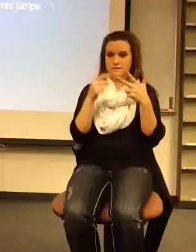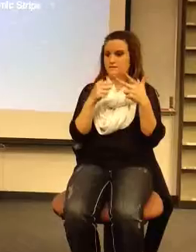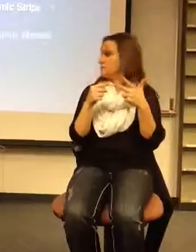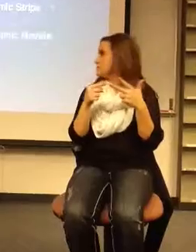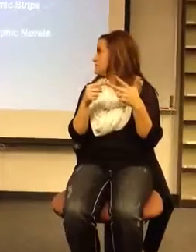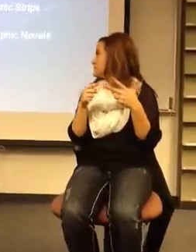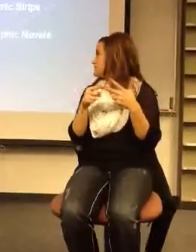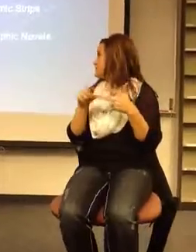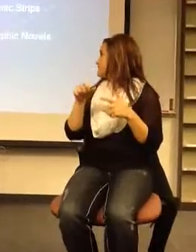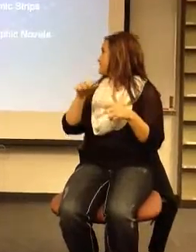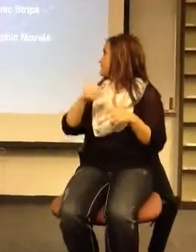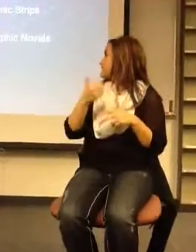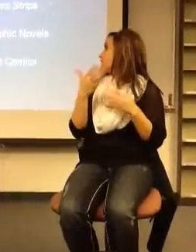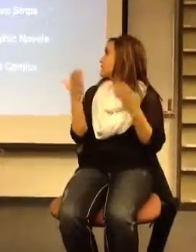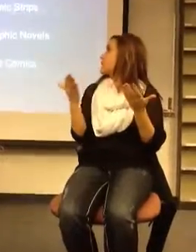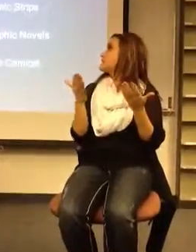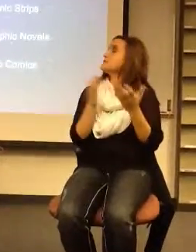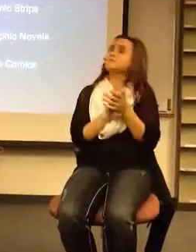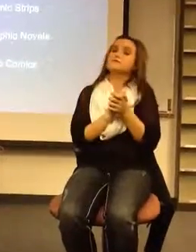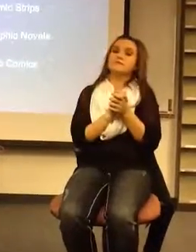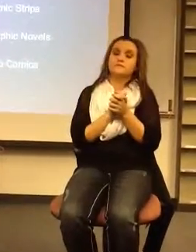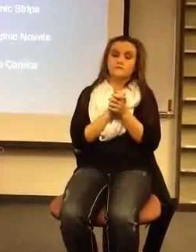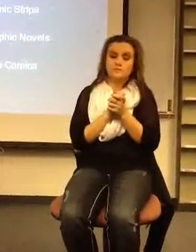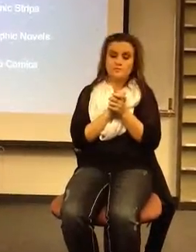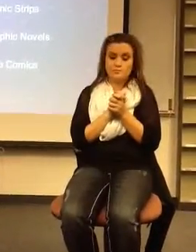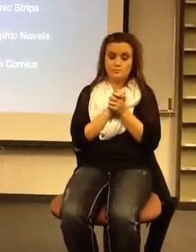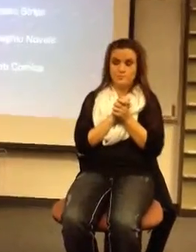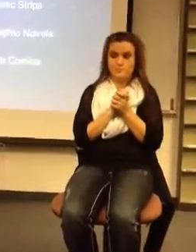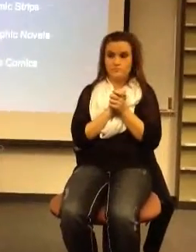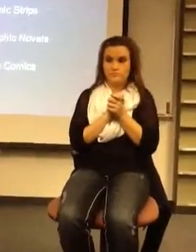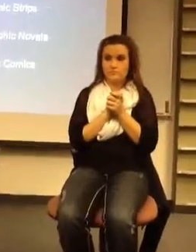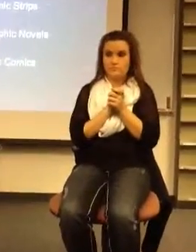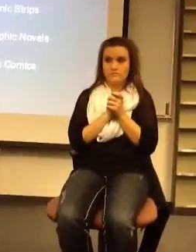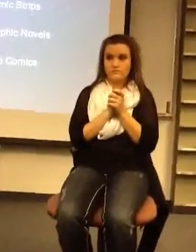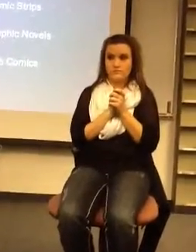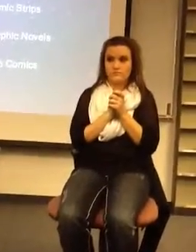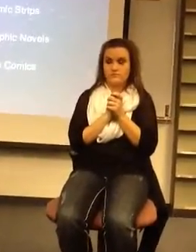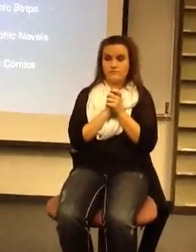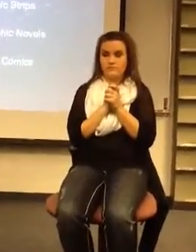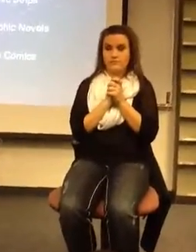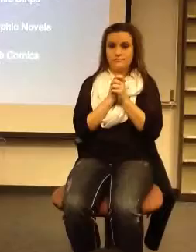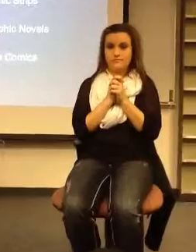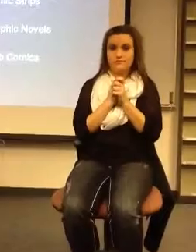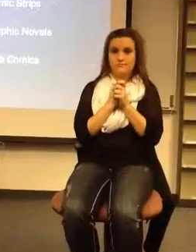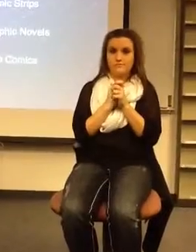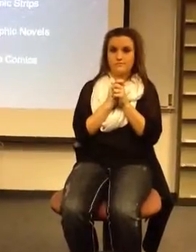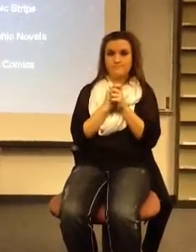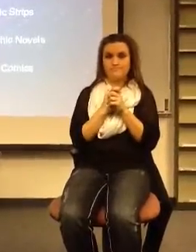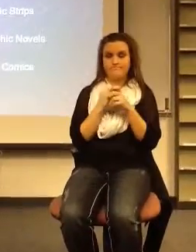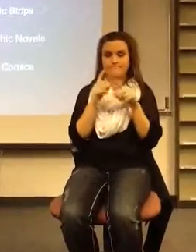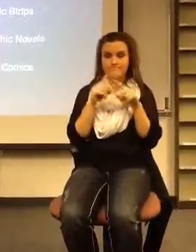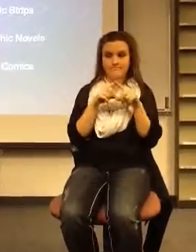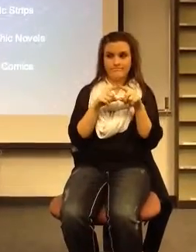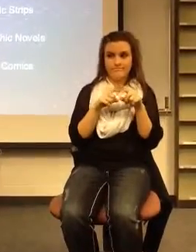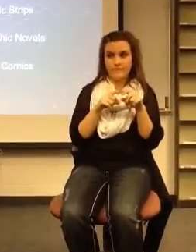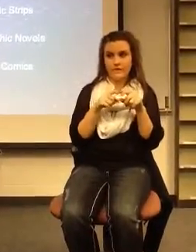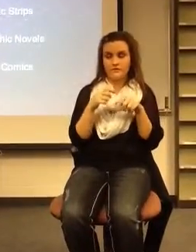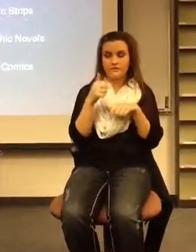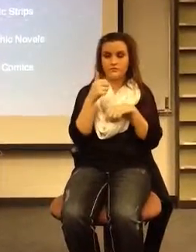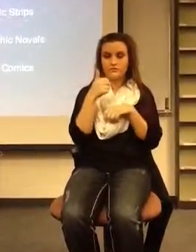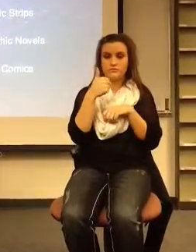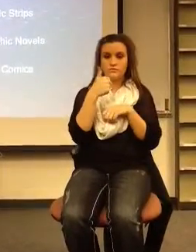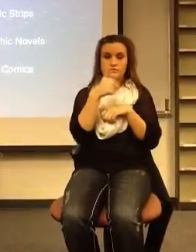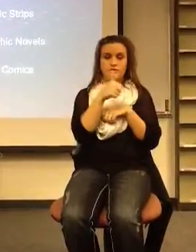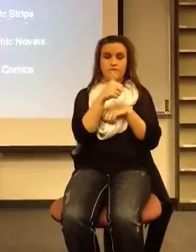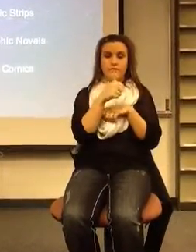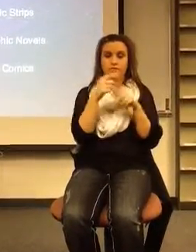Some other things, depending on your perception of comic books at the moment, notice up here, we're going to be